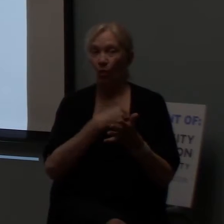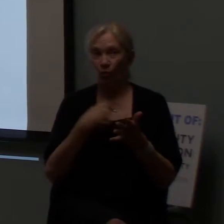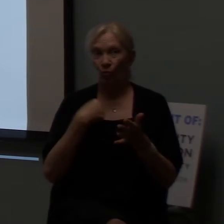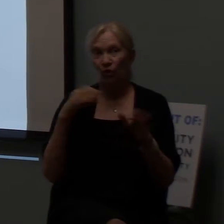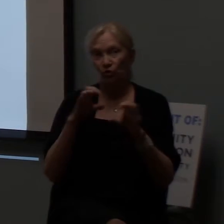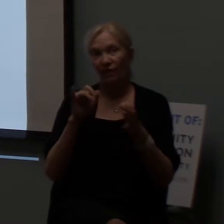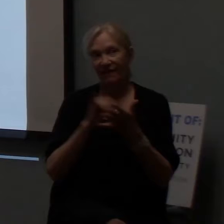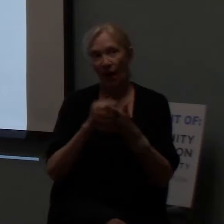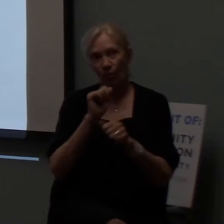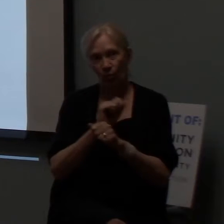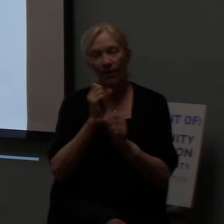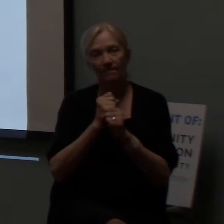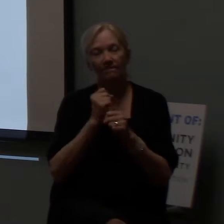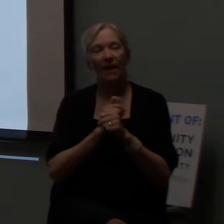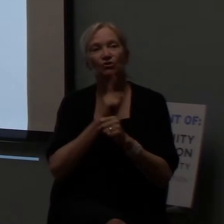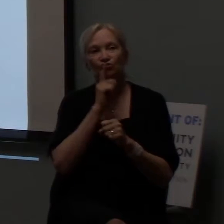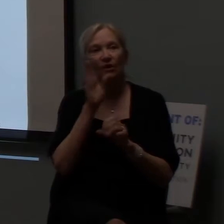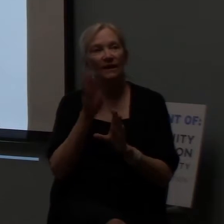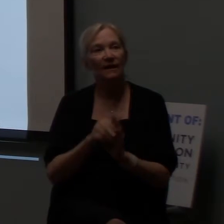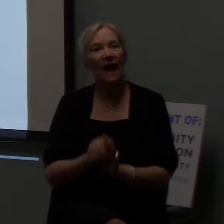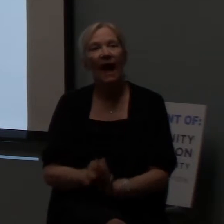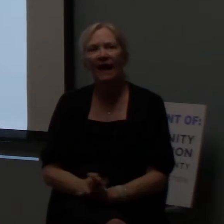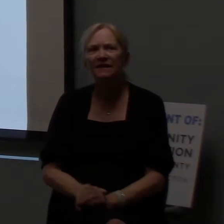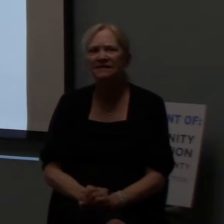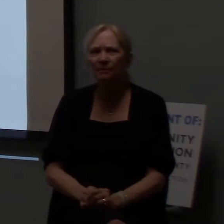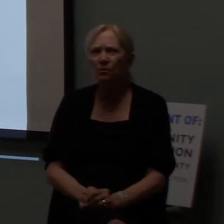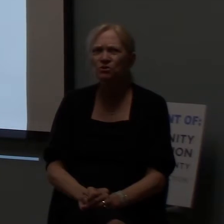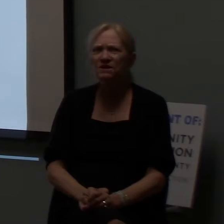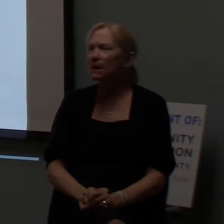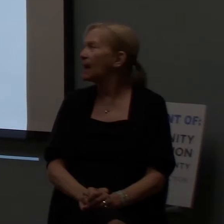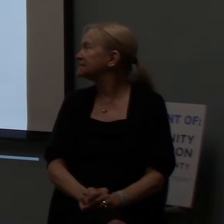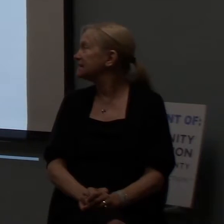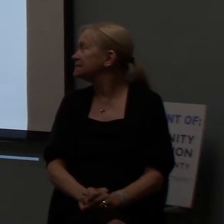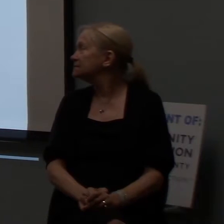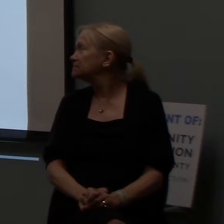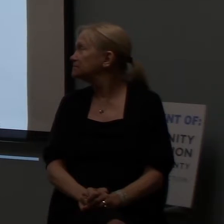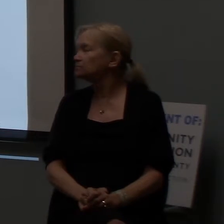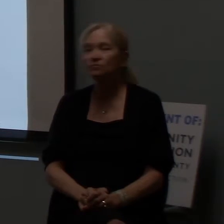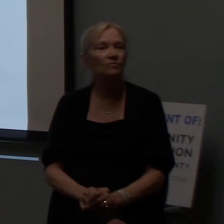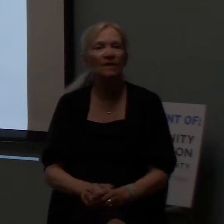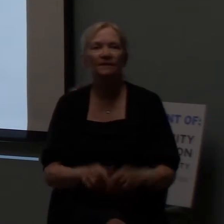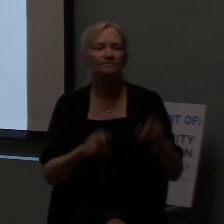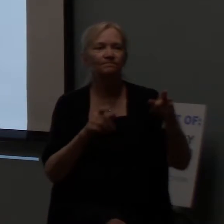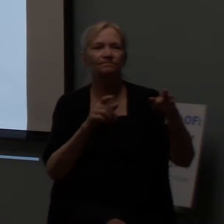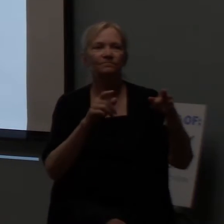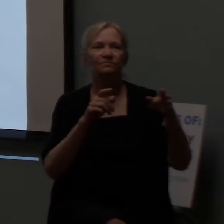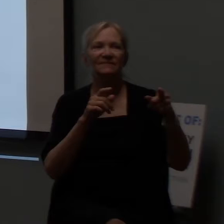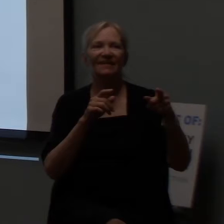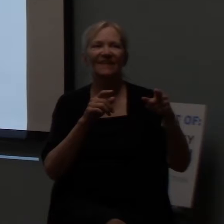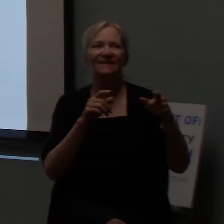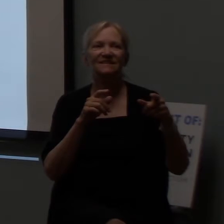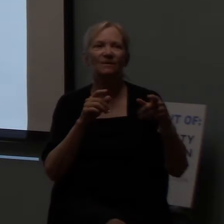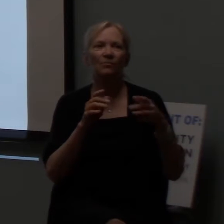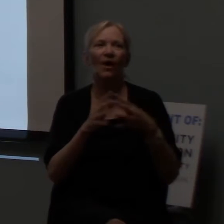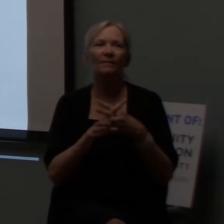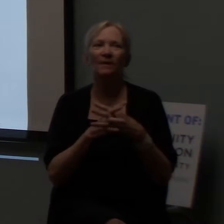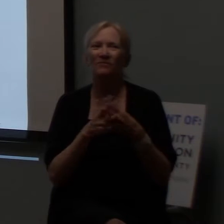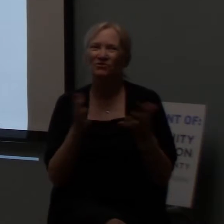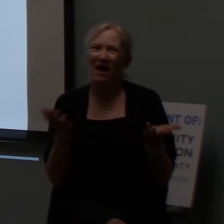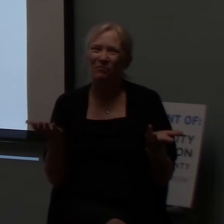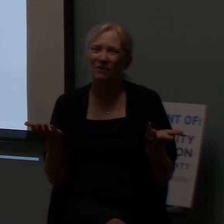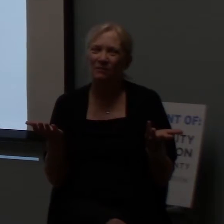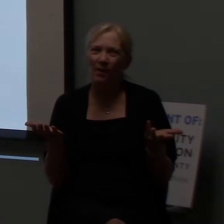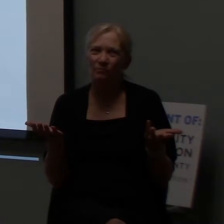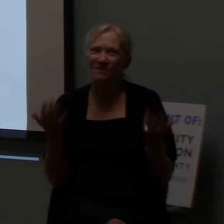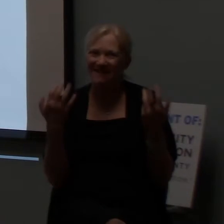work to make sure that we have an inclusive organization. And is that person elected? Under state That's statute. the problem,